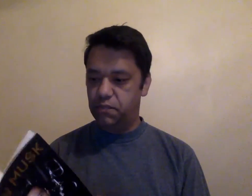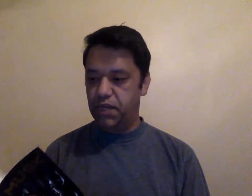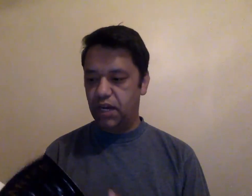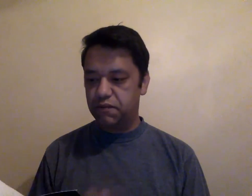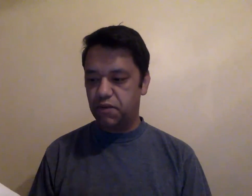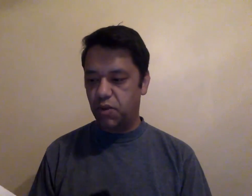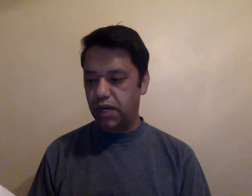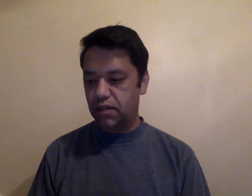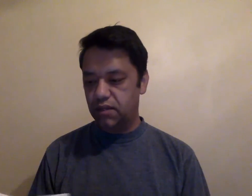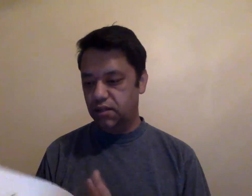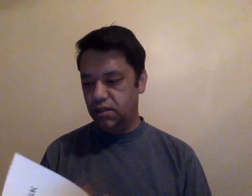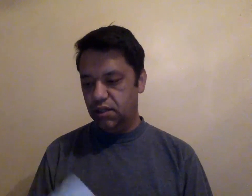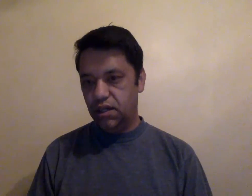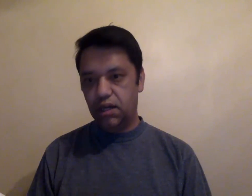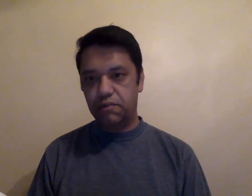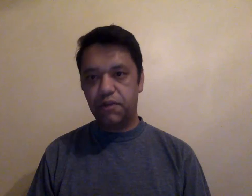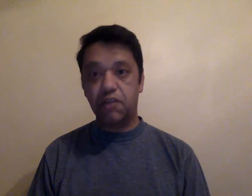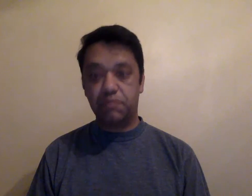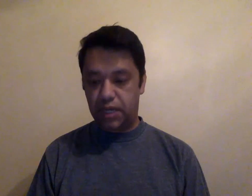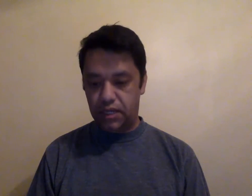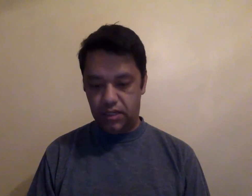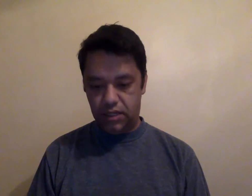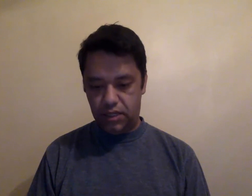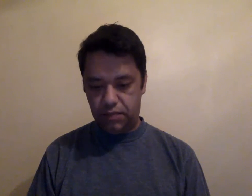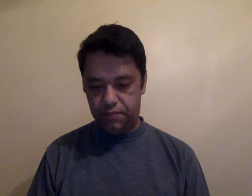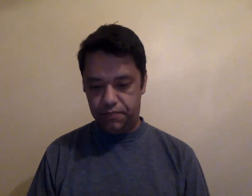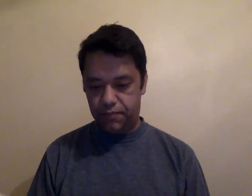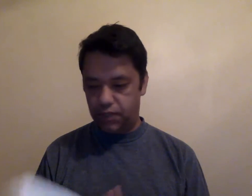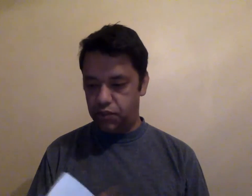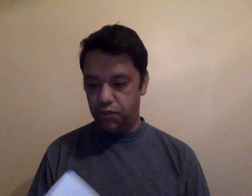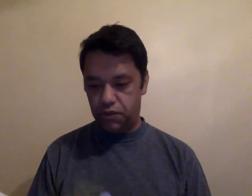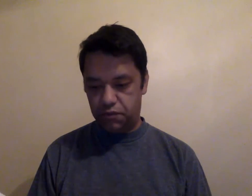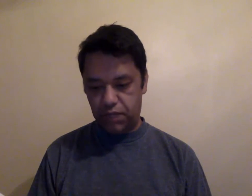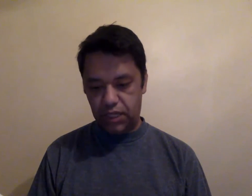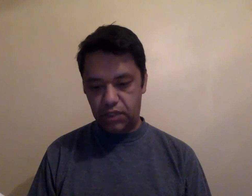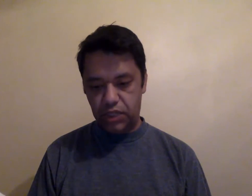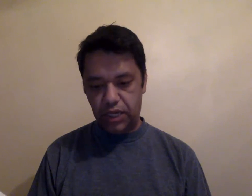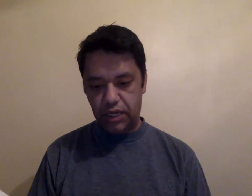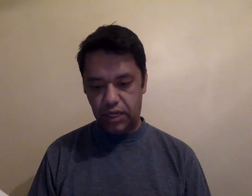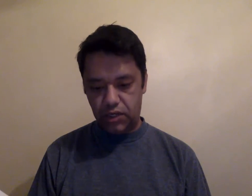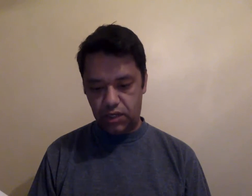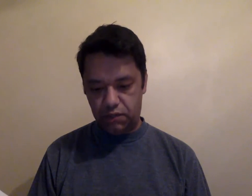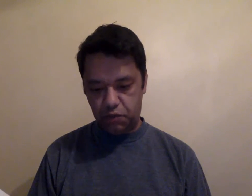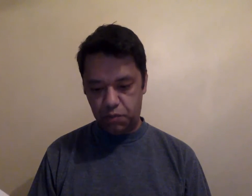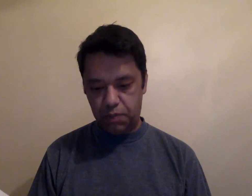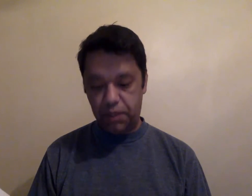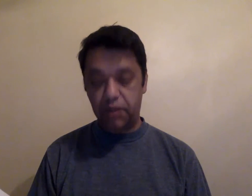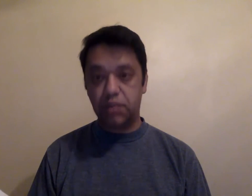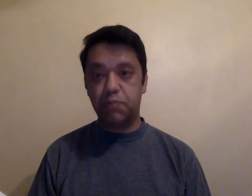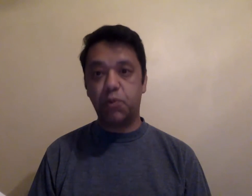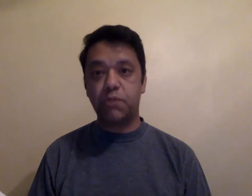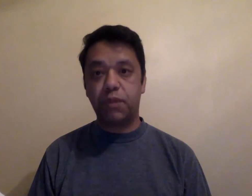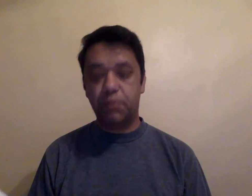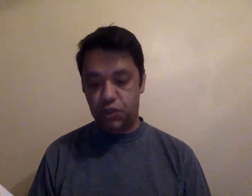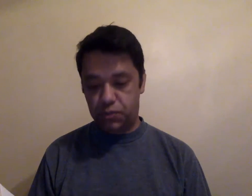been out for a while. A friend of mine, a student of mine in China, actually informed me about it. The book was published